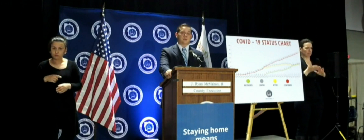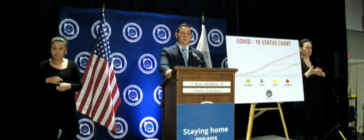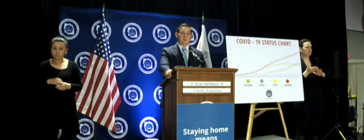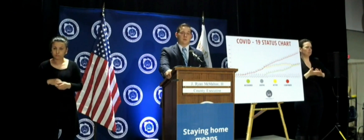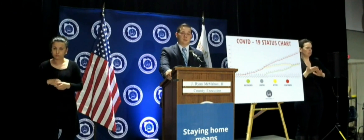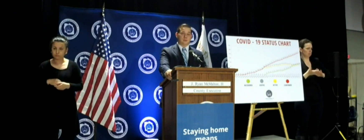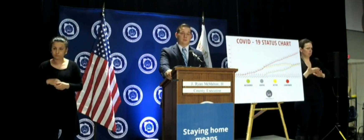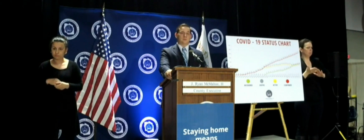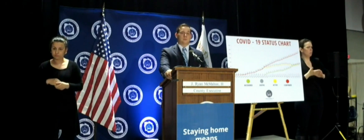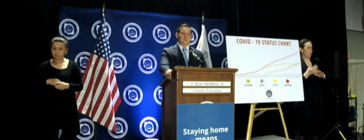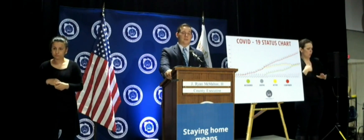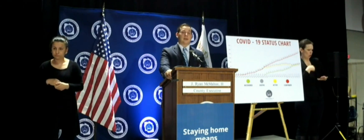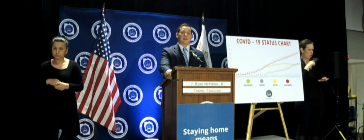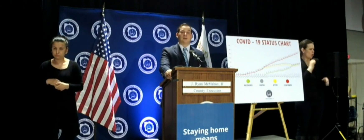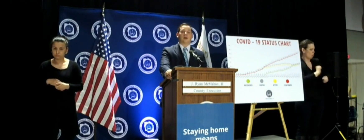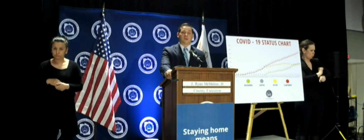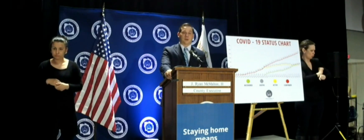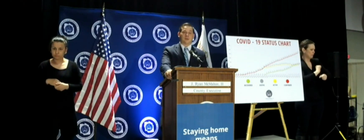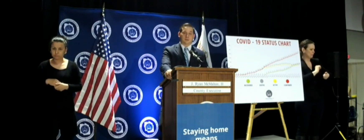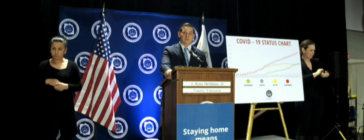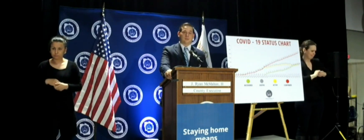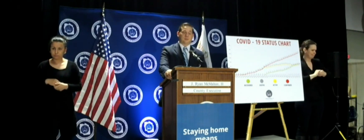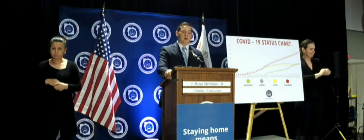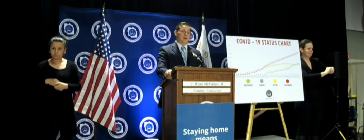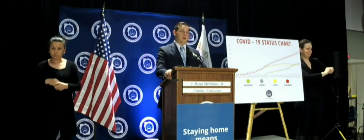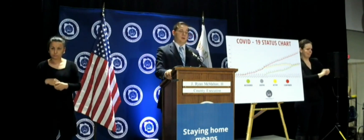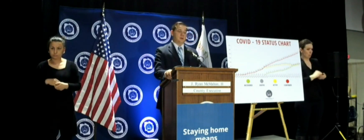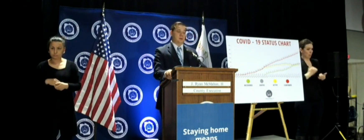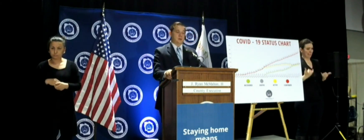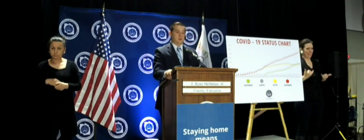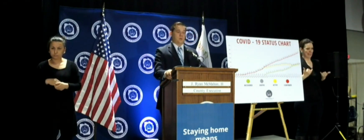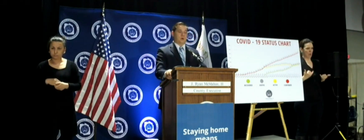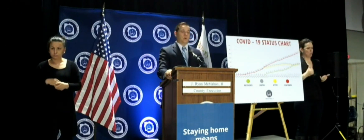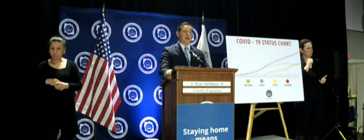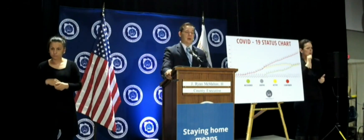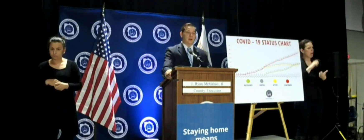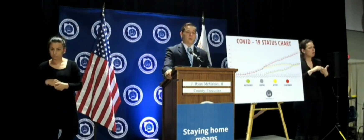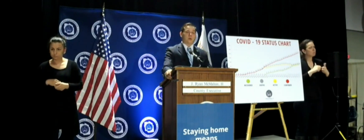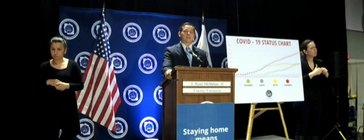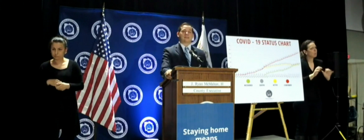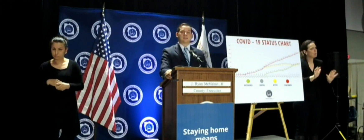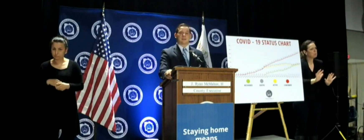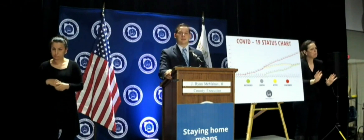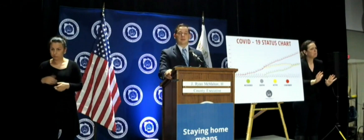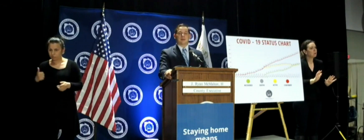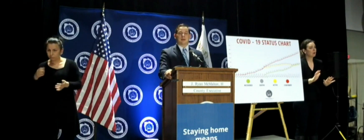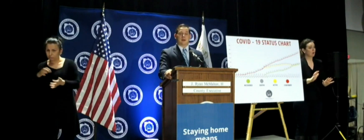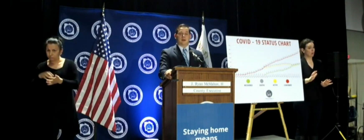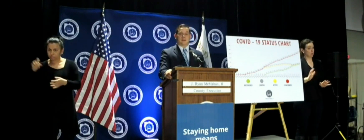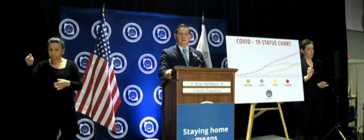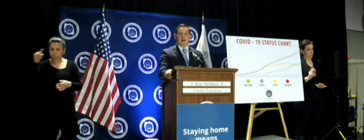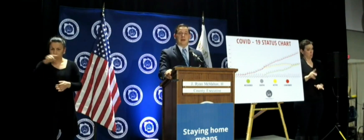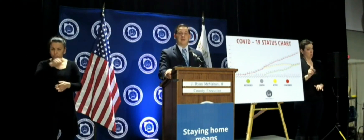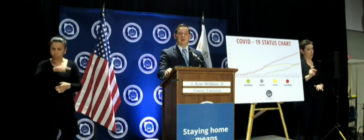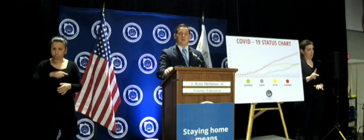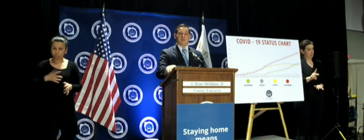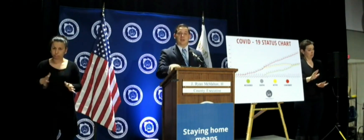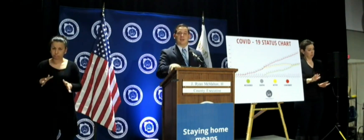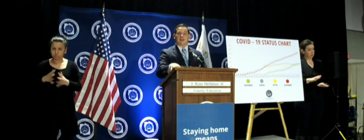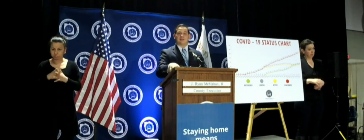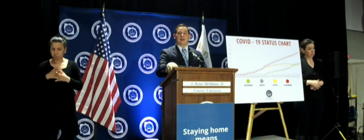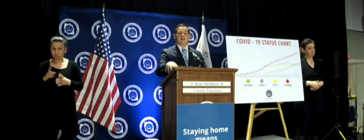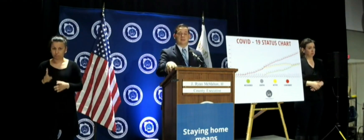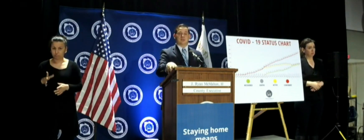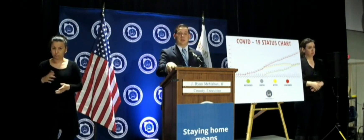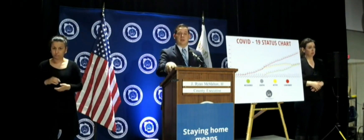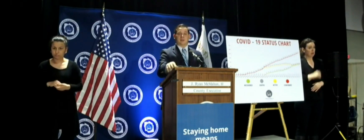of the state and the country, and we're okay, and we're consistently on calls, checking